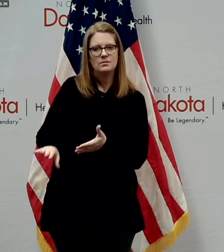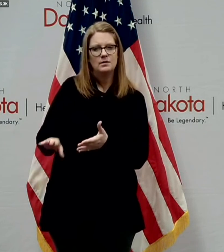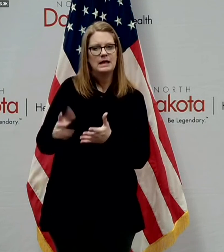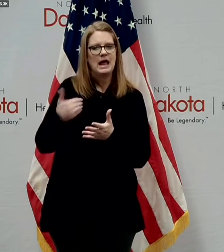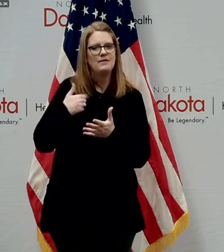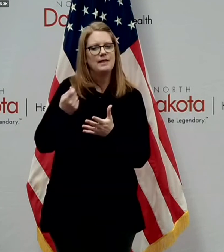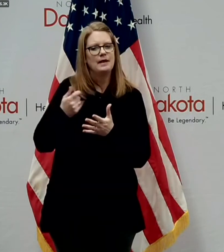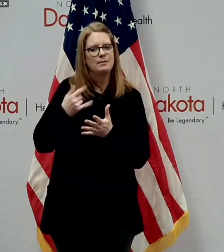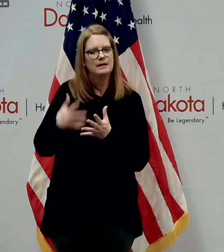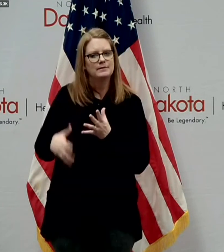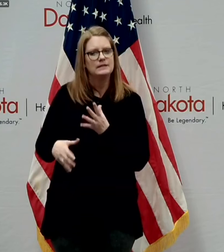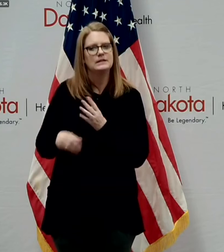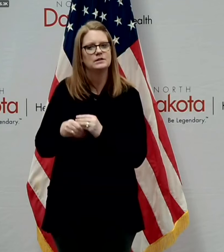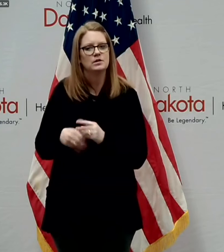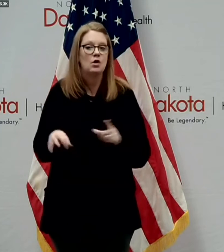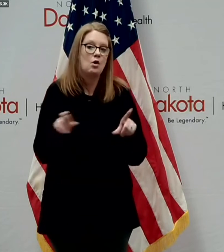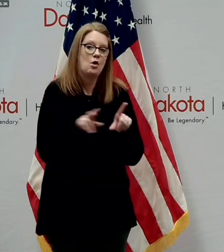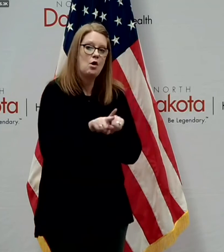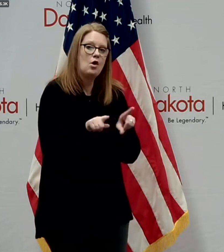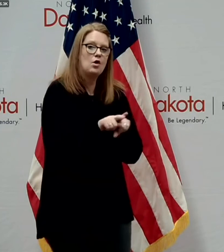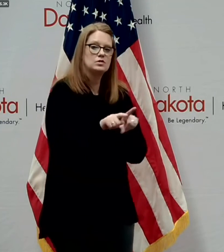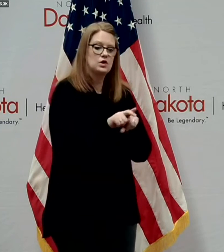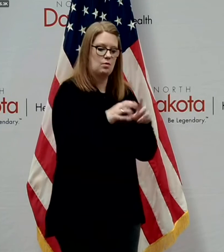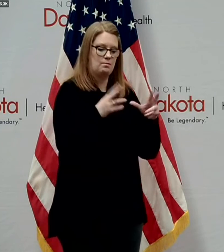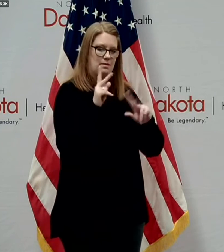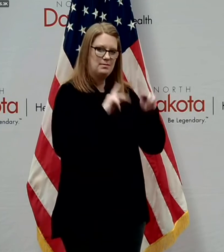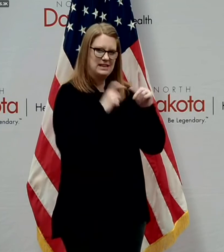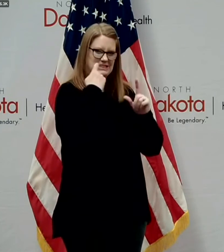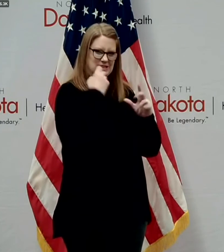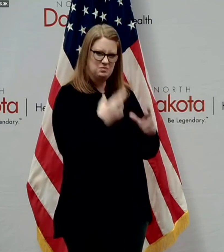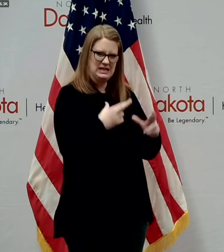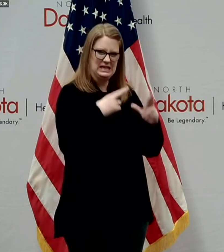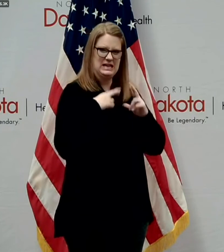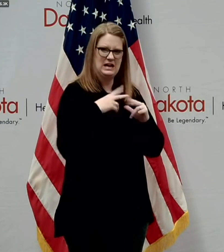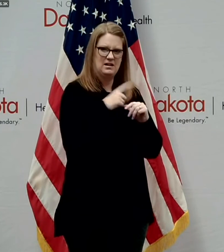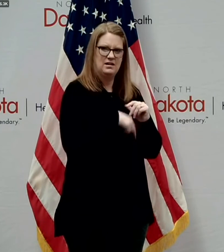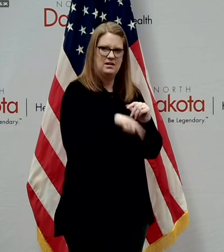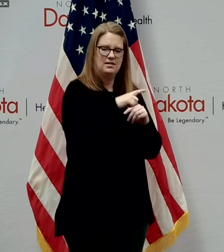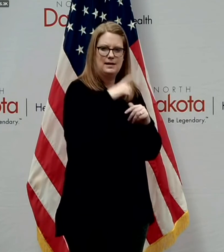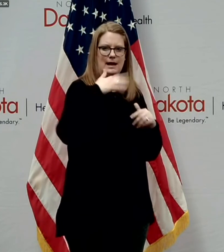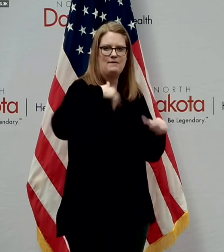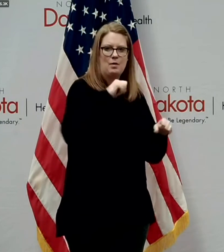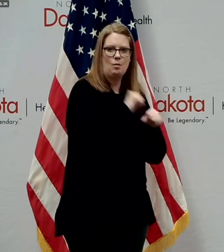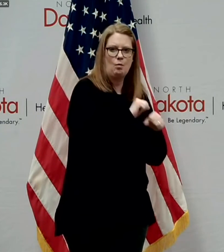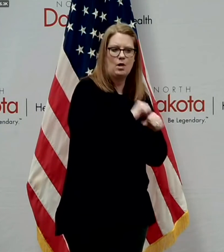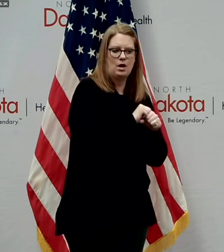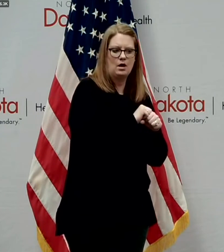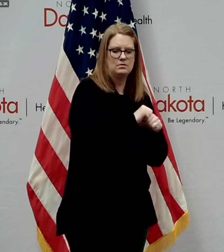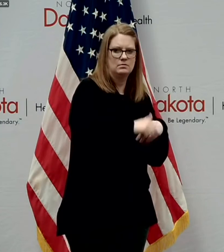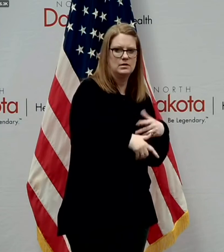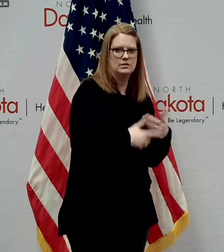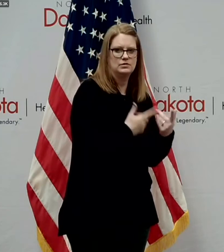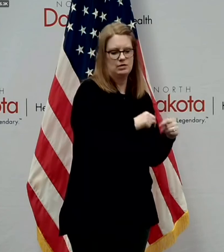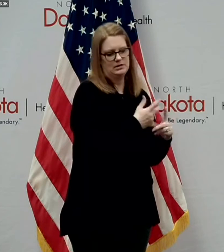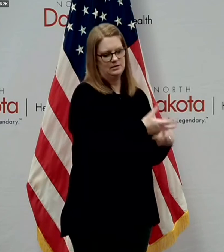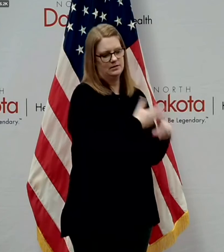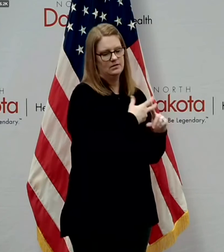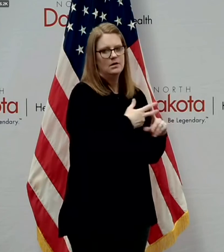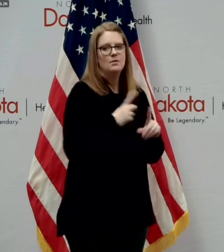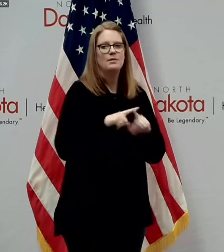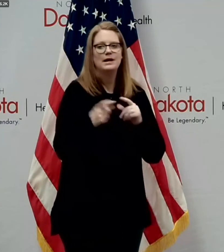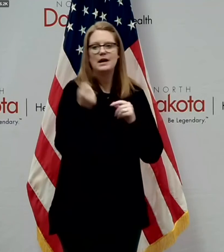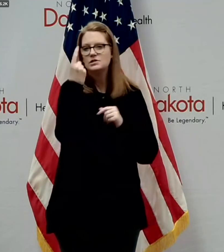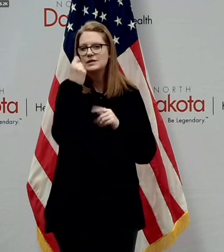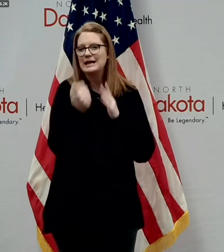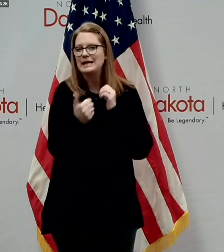we do have retirees that we're drawing on and others who might have been out of the workforce. But each state, each hospital